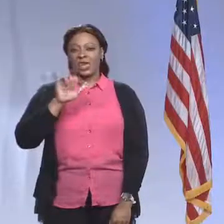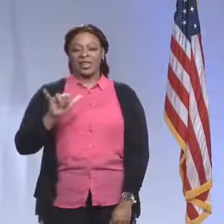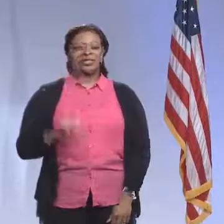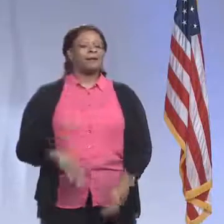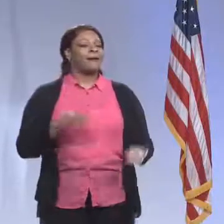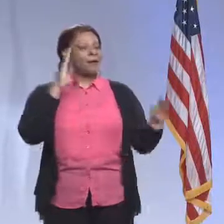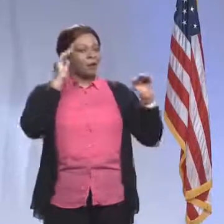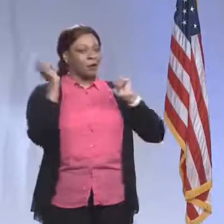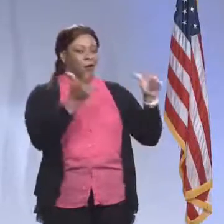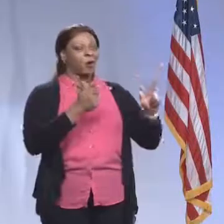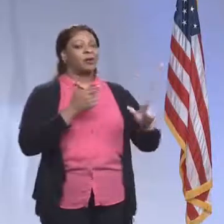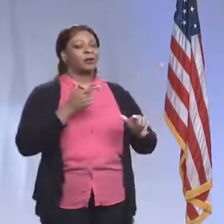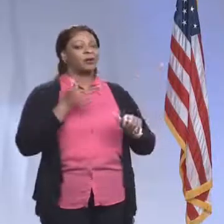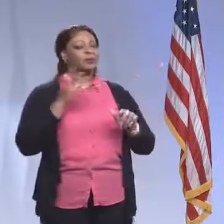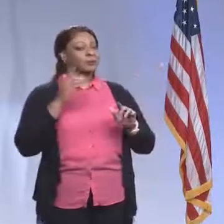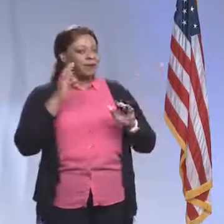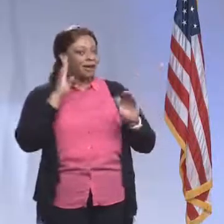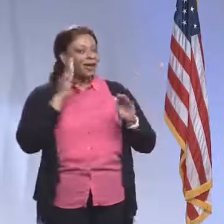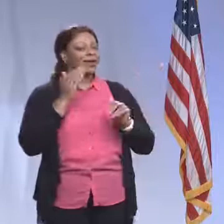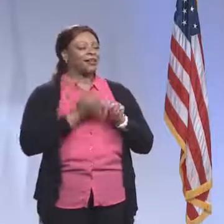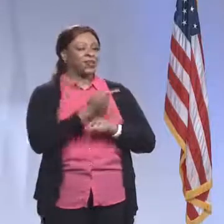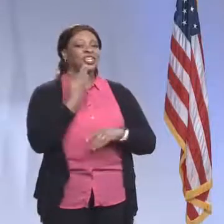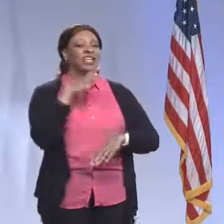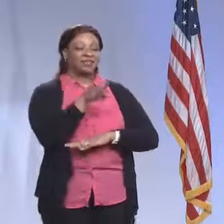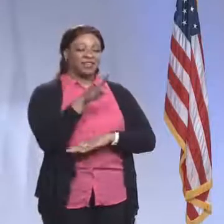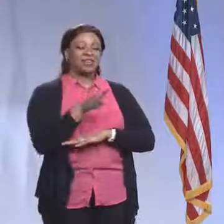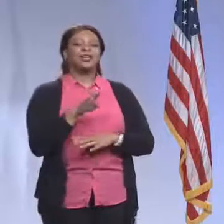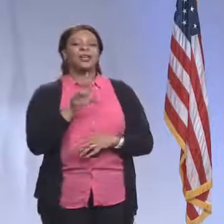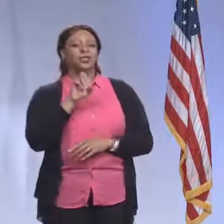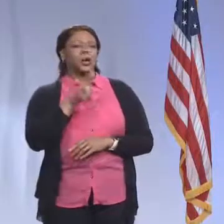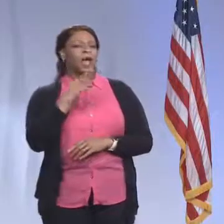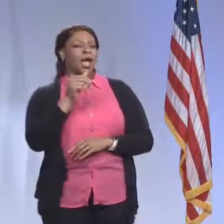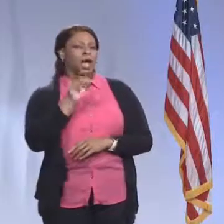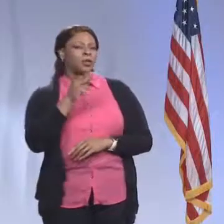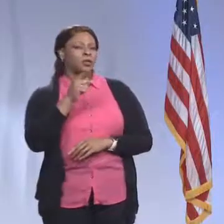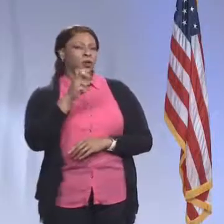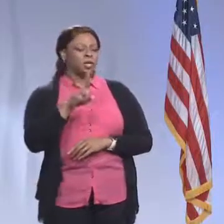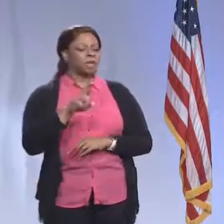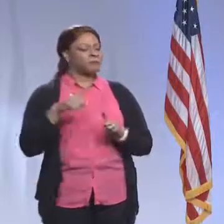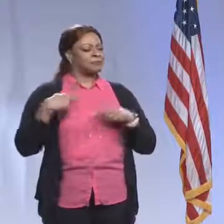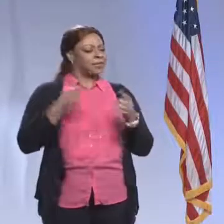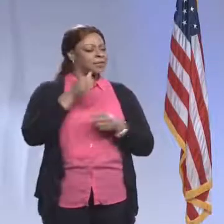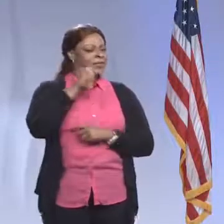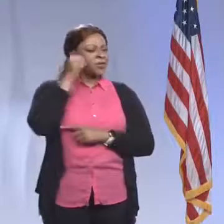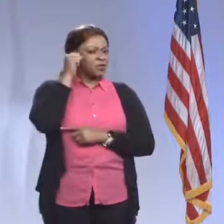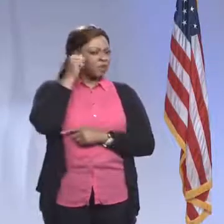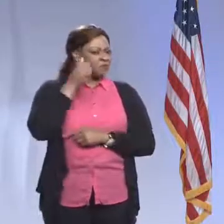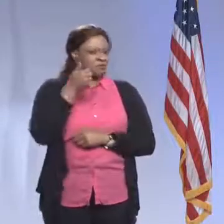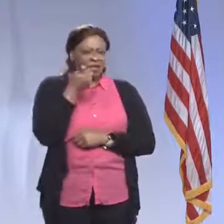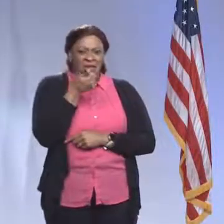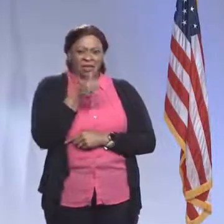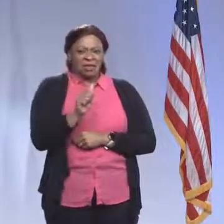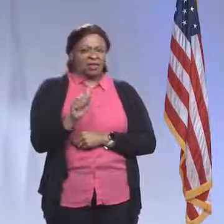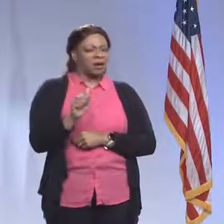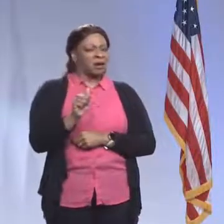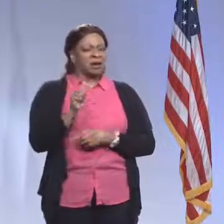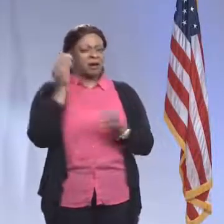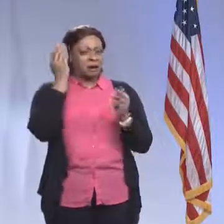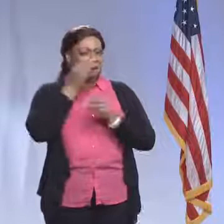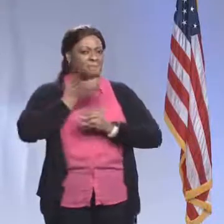Hi everyone. Everyone. Good afternoon. Dr. Haushalter, since yesterday, is there any update